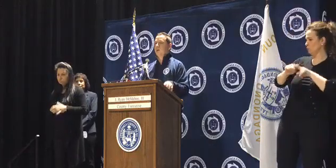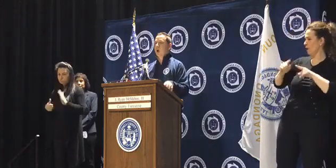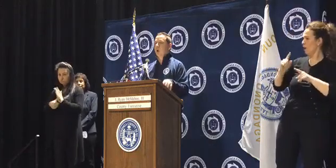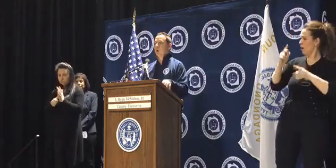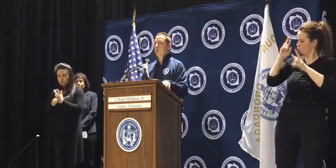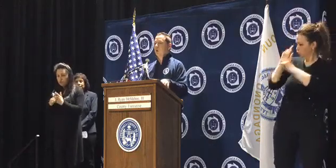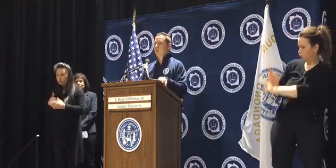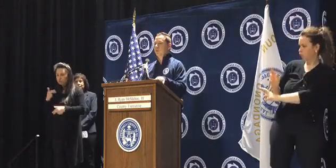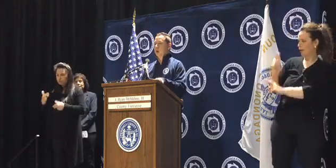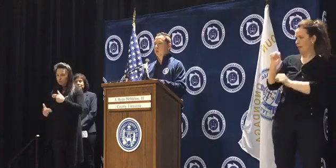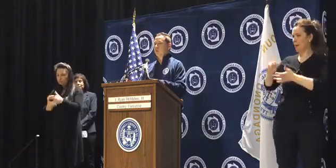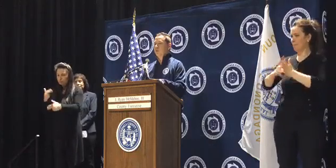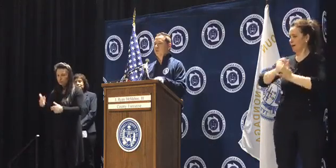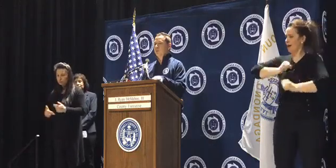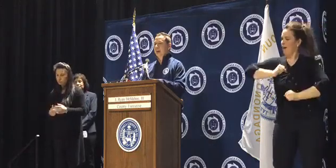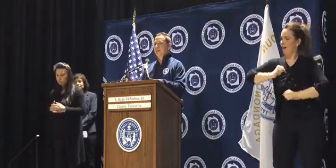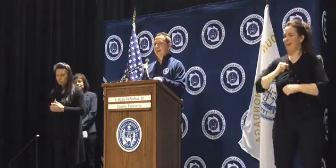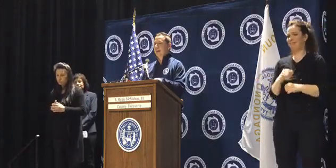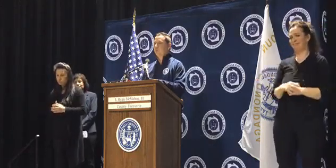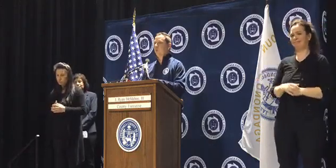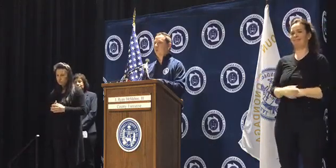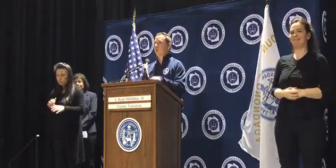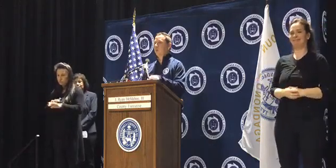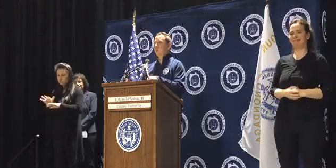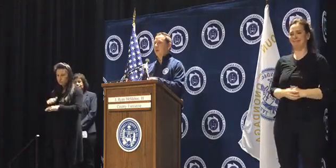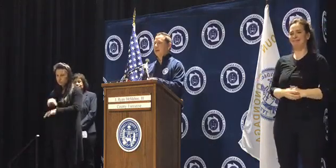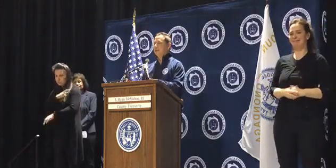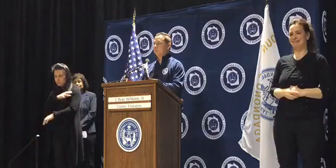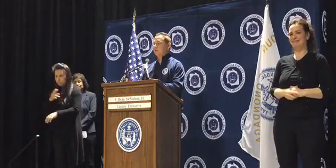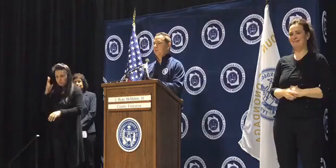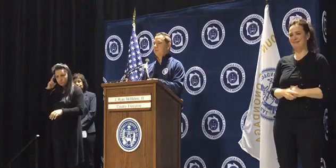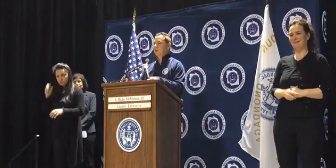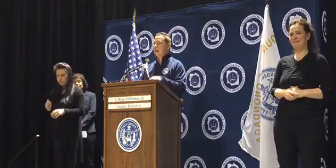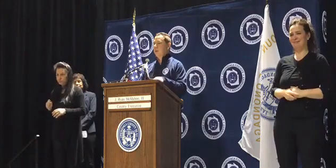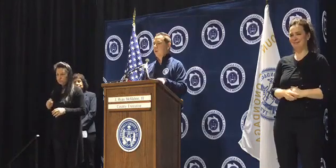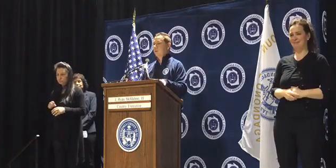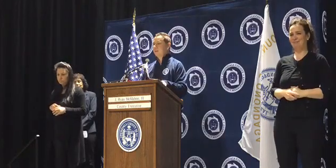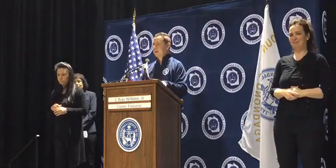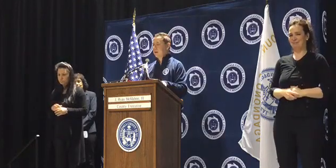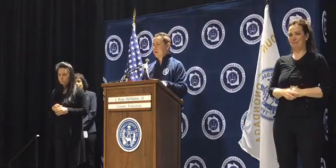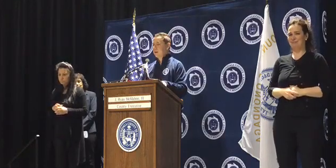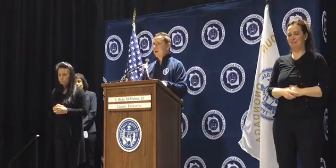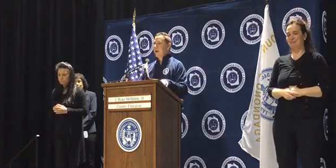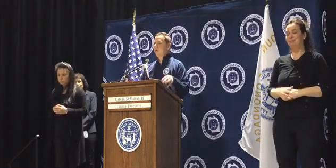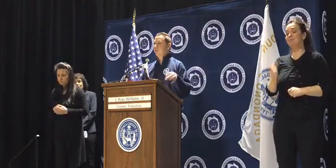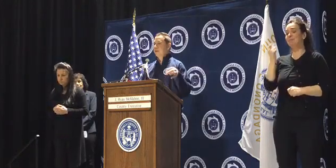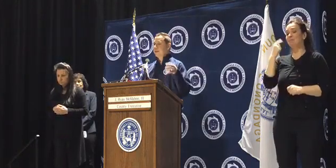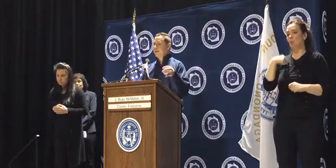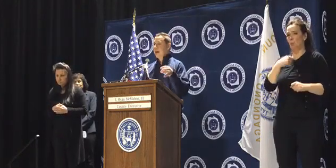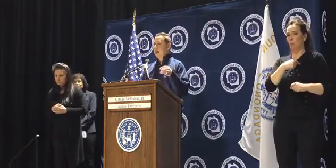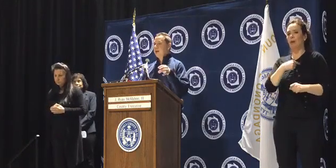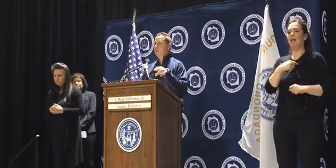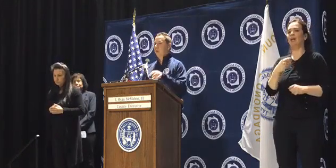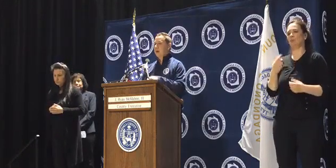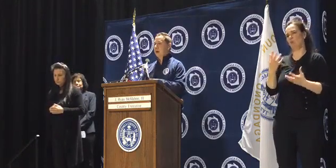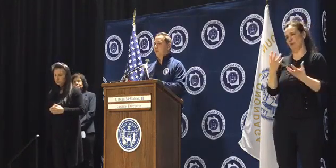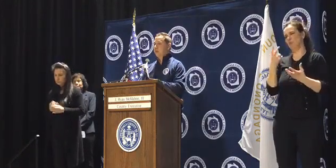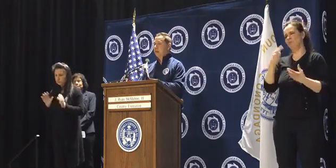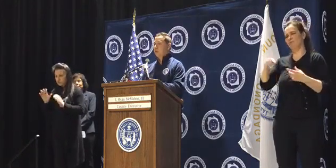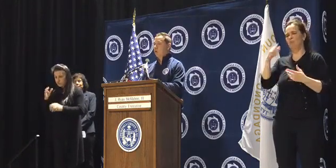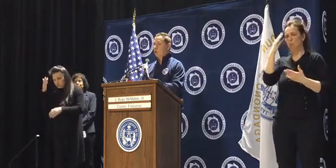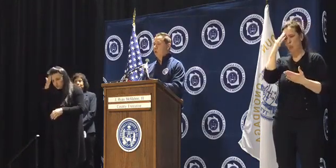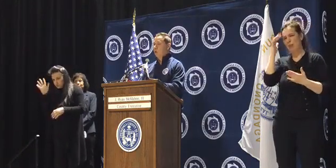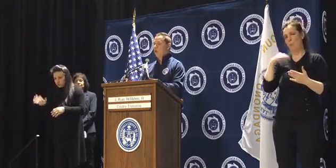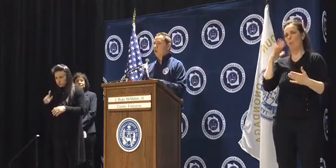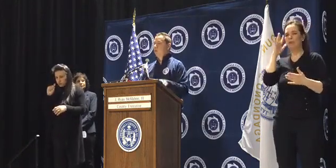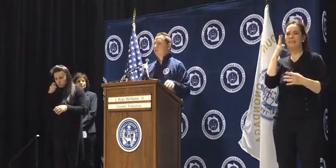But our goal was always to test everyone who had symptoms and that was sick. And if we did that and we accomplished